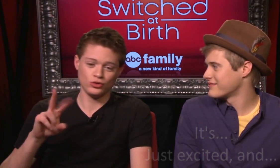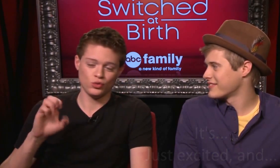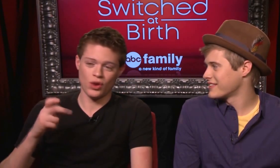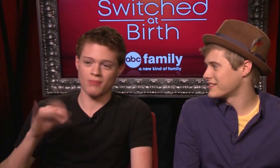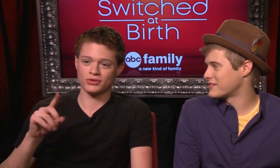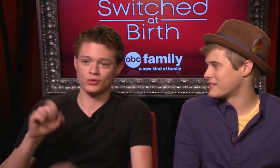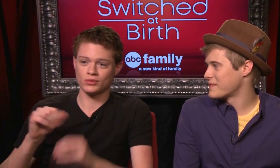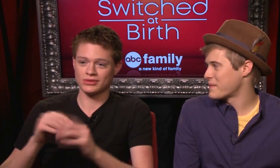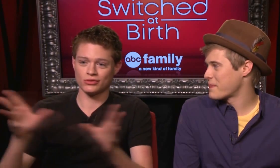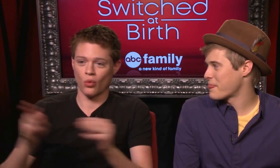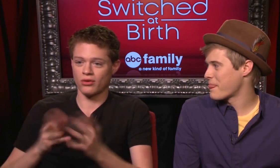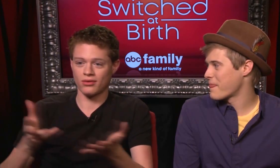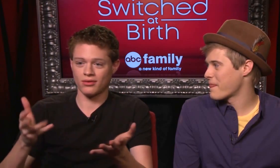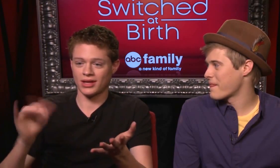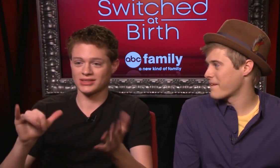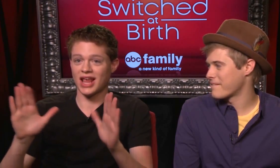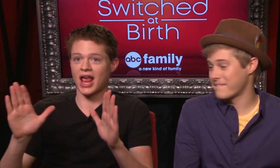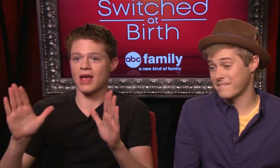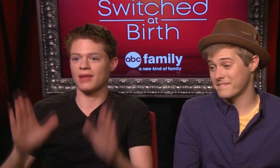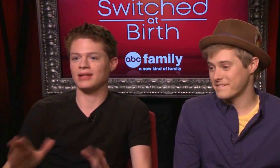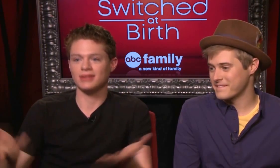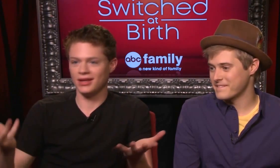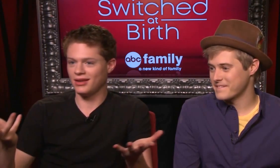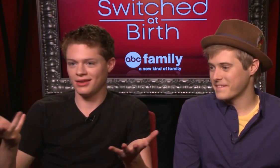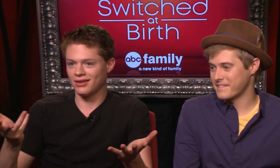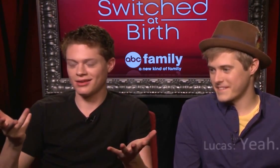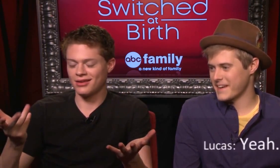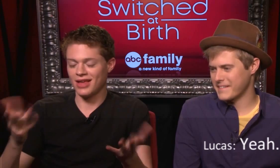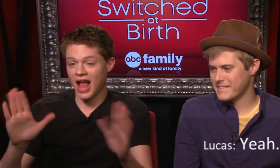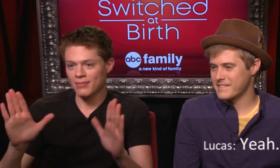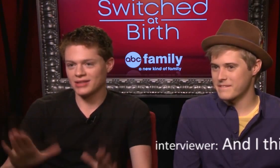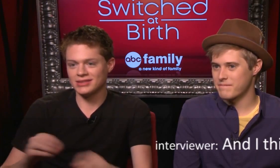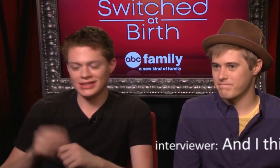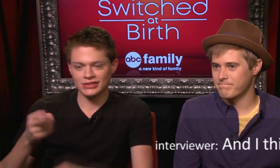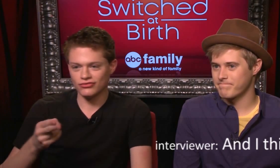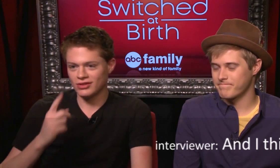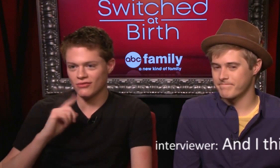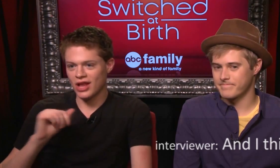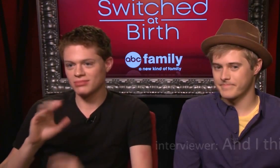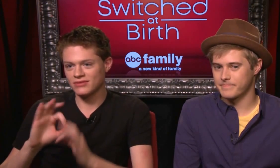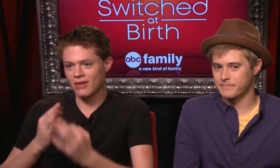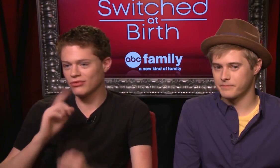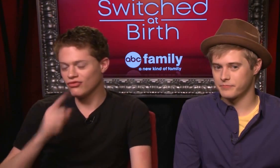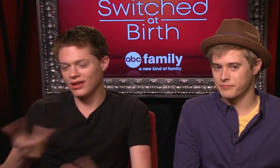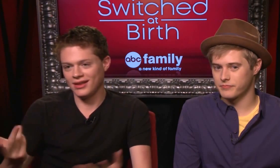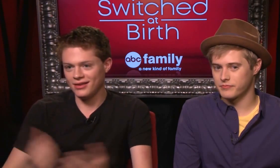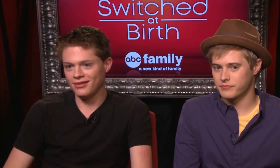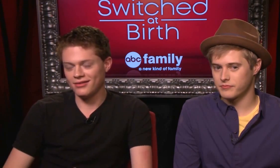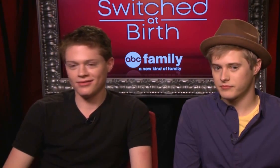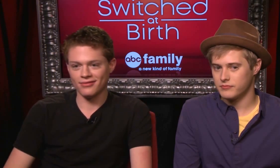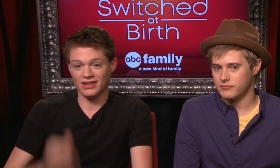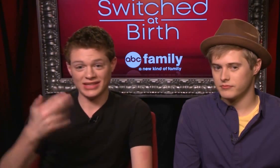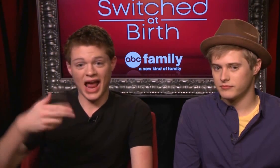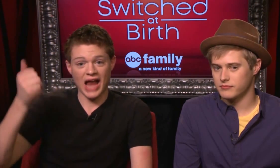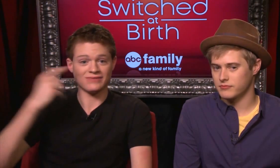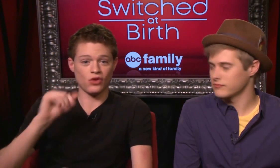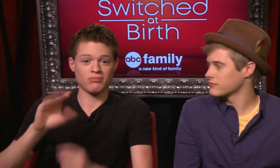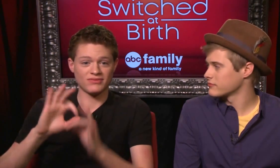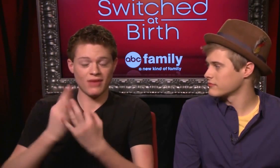and 32 episodes in total. That's amazing. Yeah. Just truly amazing. It's historic for ABC Family, really, to do that.